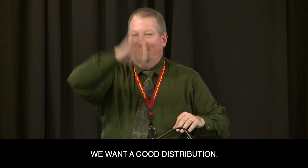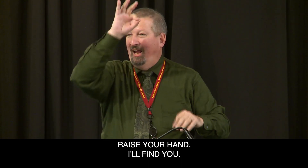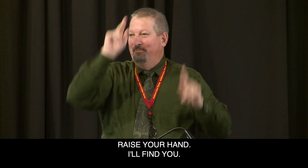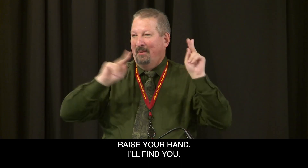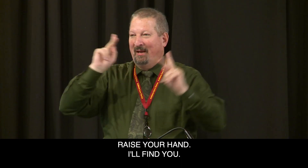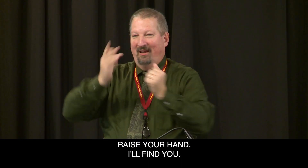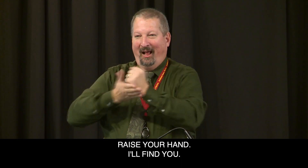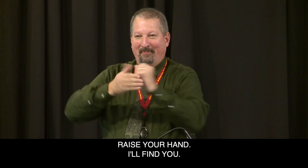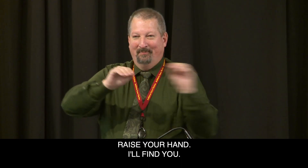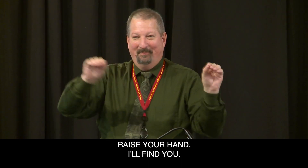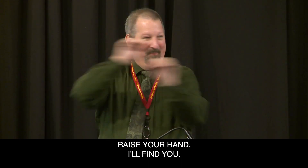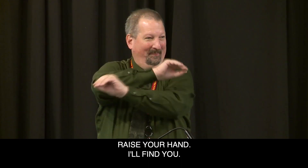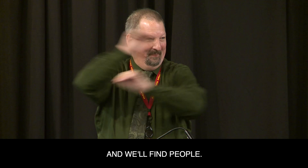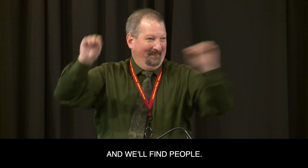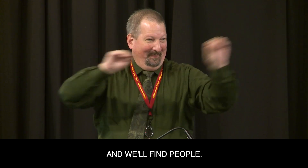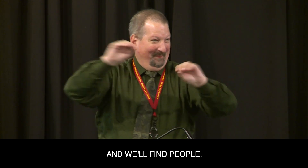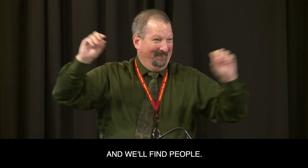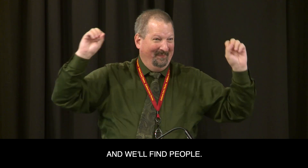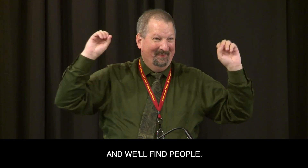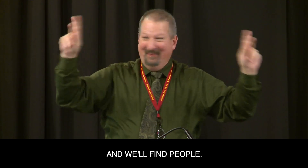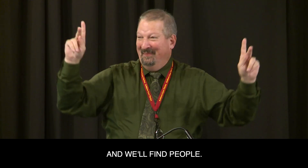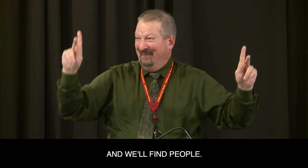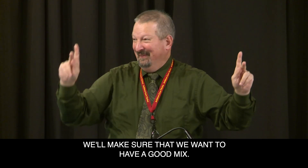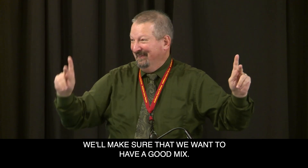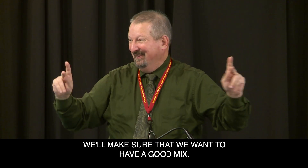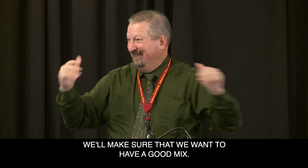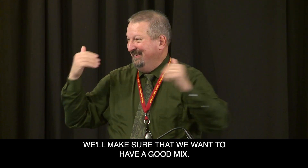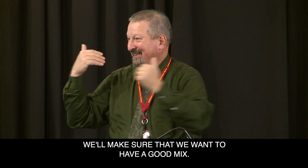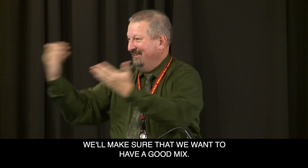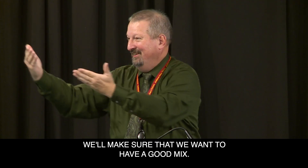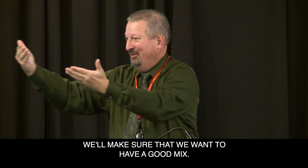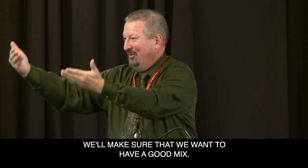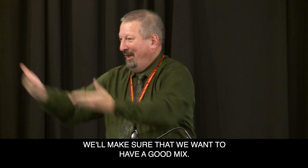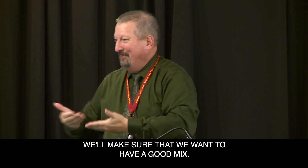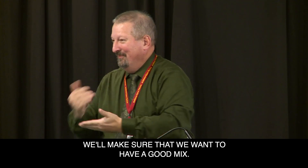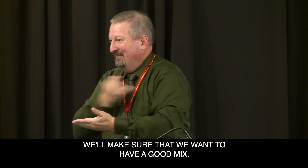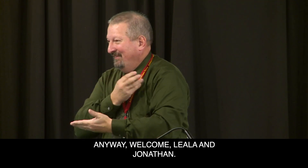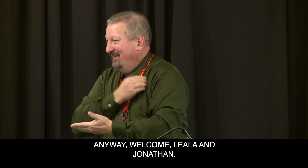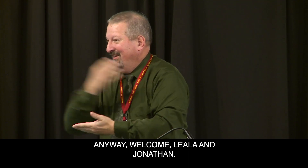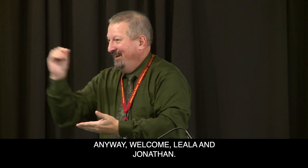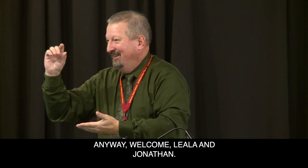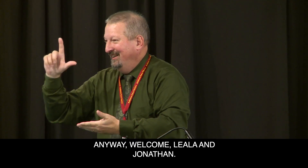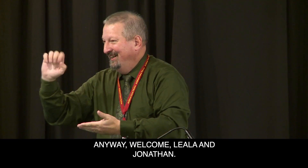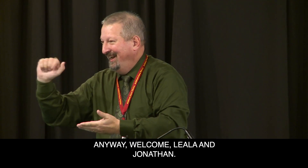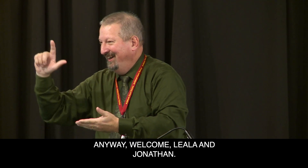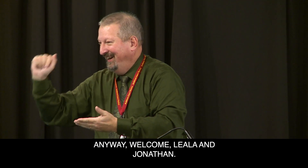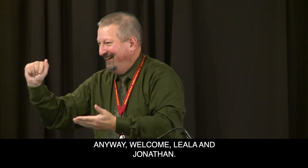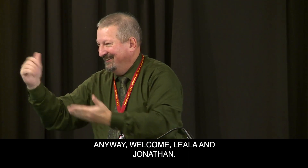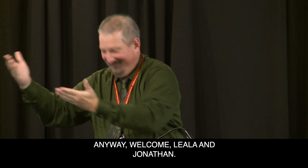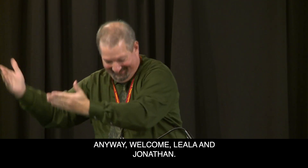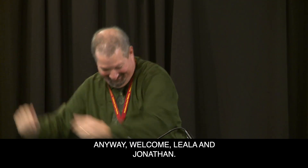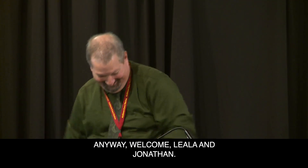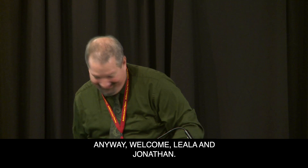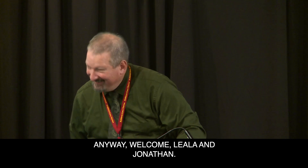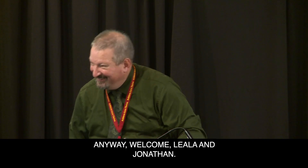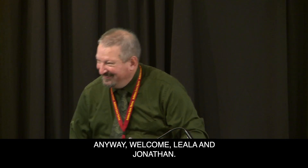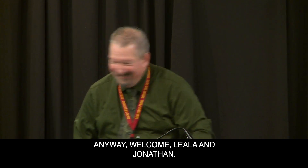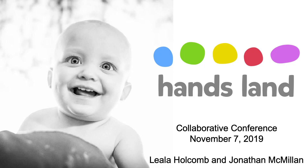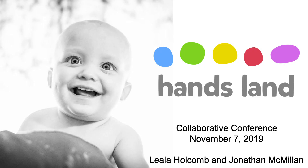Hey, raise your hand, I'll find you. And we'll find people. We'll make sure that we want to have a good mix. Anyway, welcome, Leila and Jonathan.